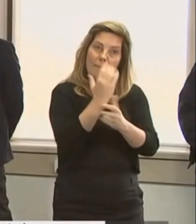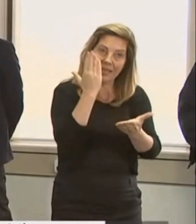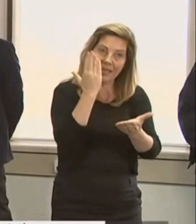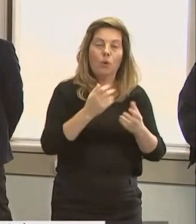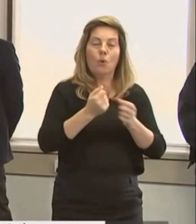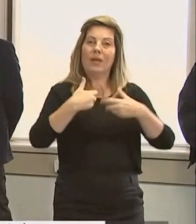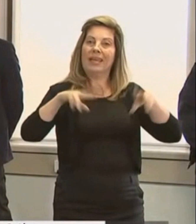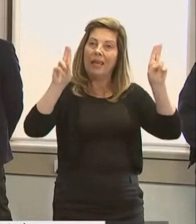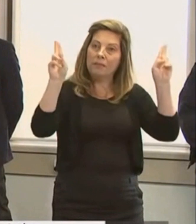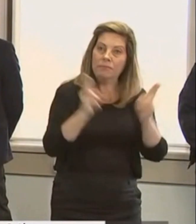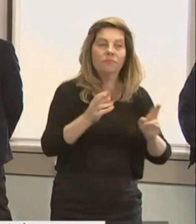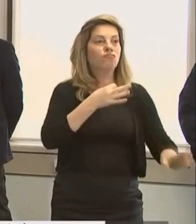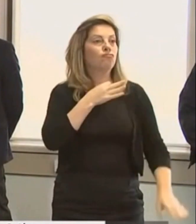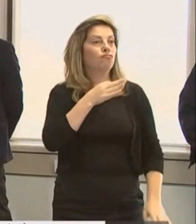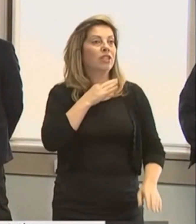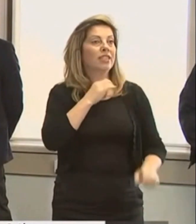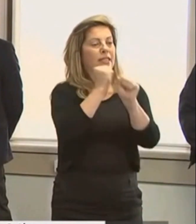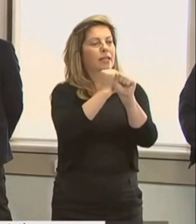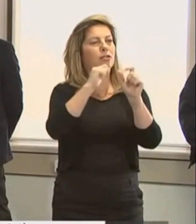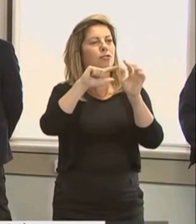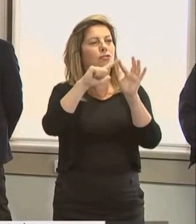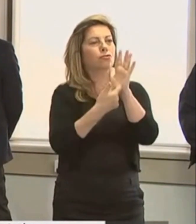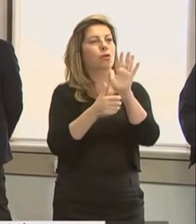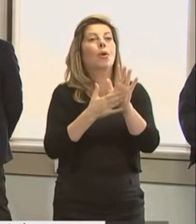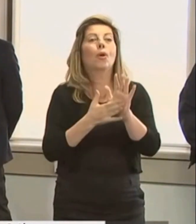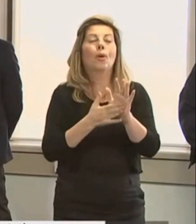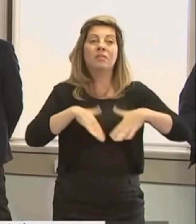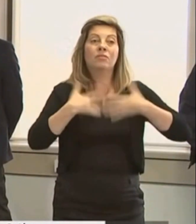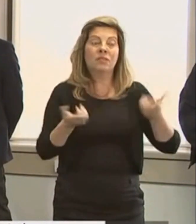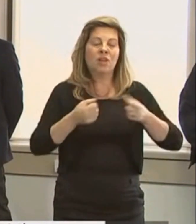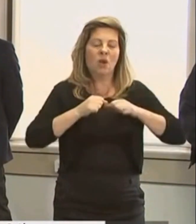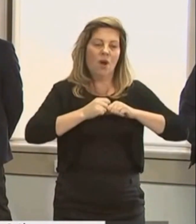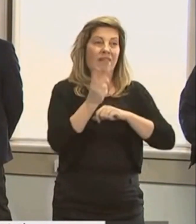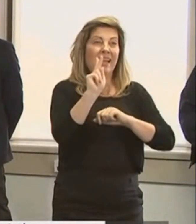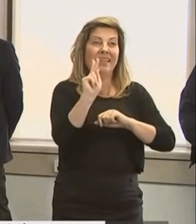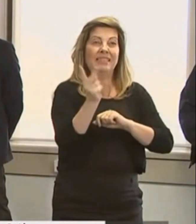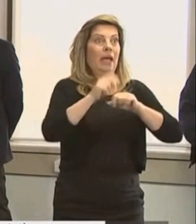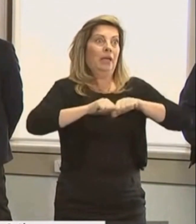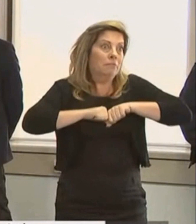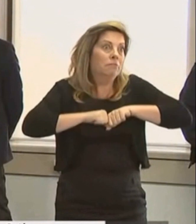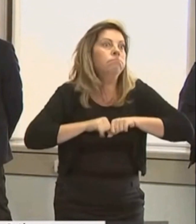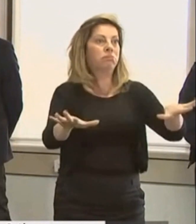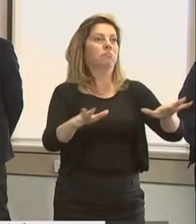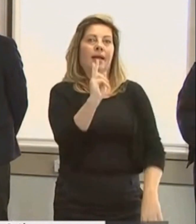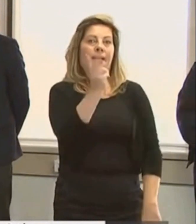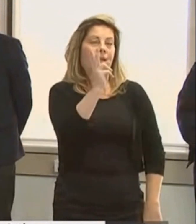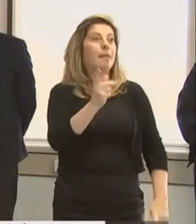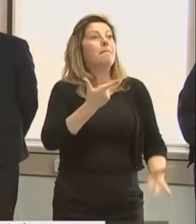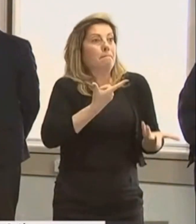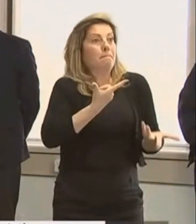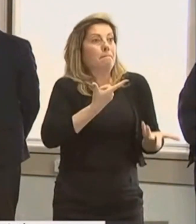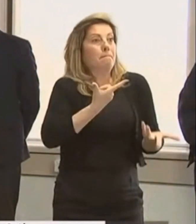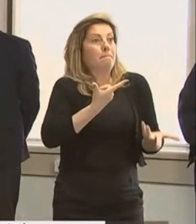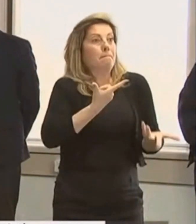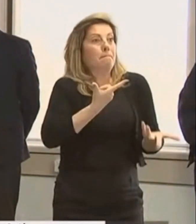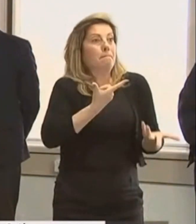roaming teams of cleaners right across the network. Our buses are cleaned twice a day, so we are just working around the clock